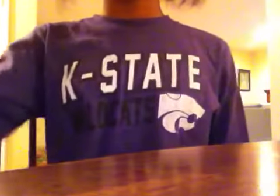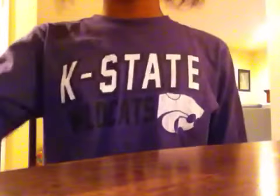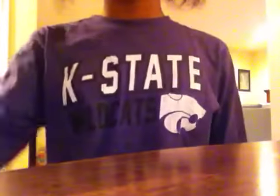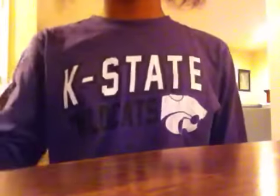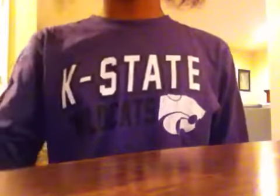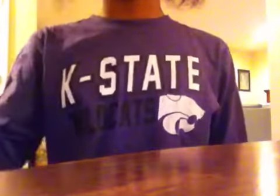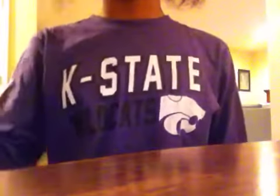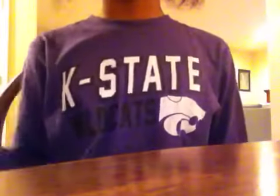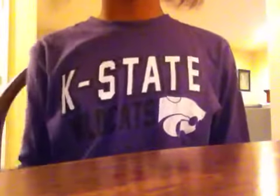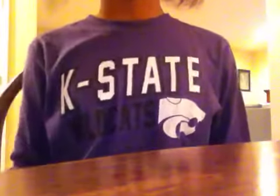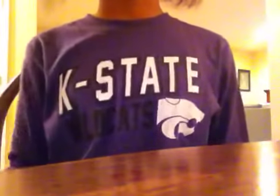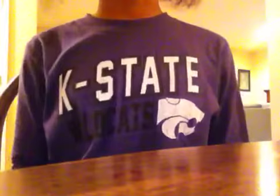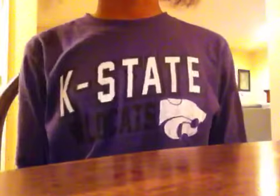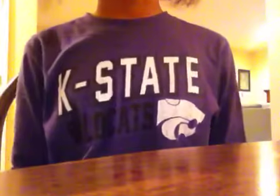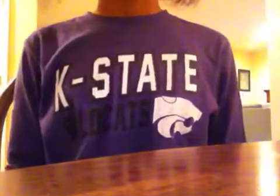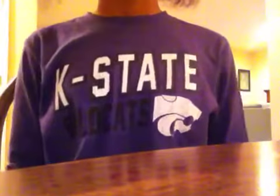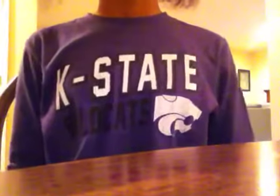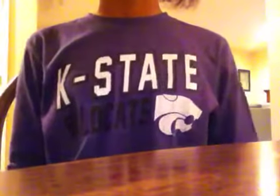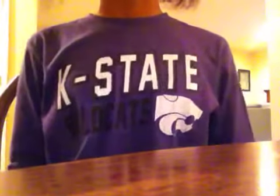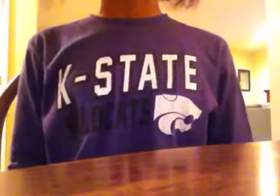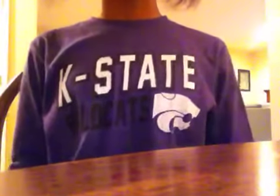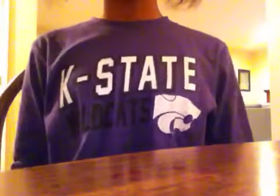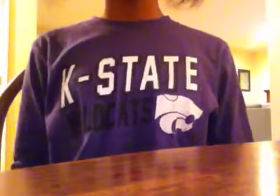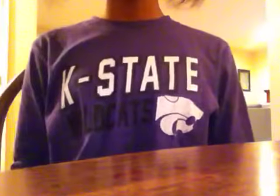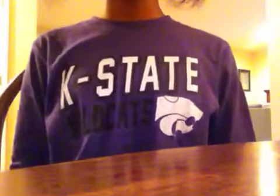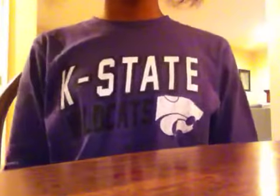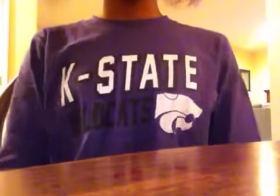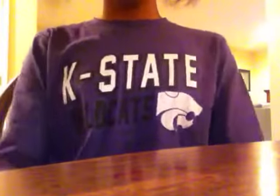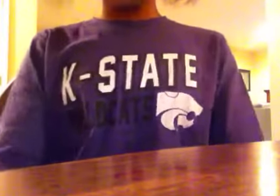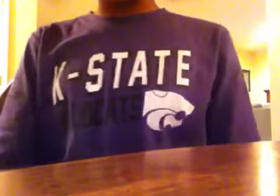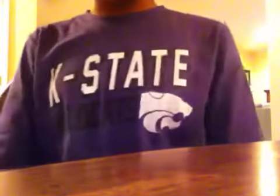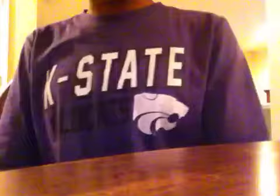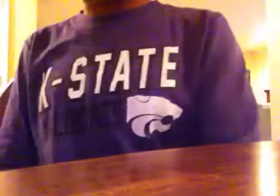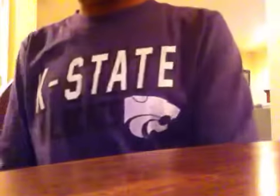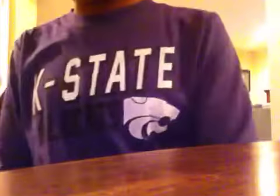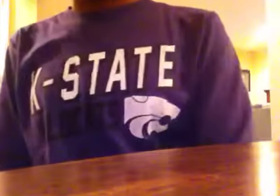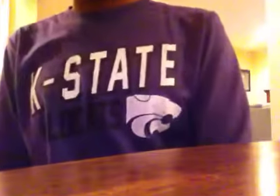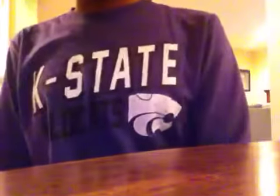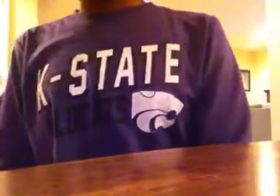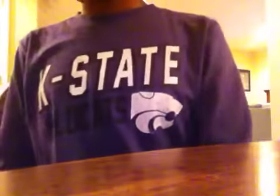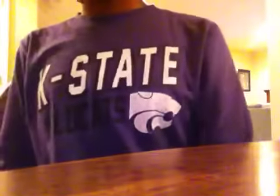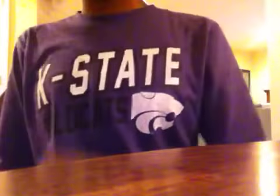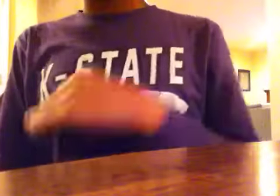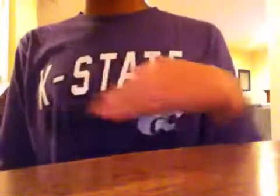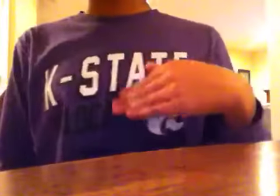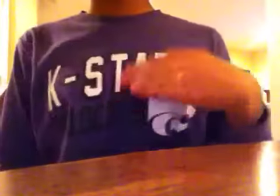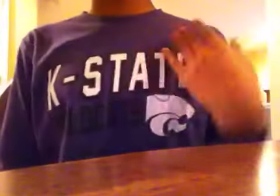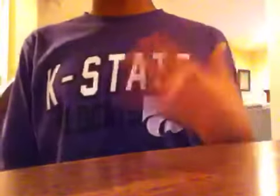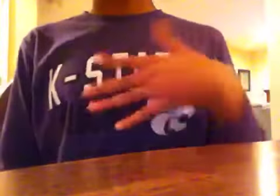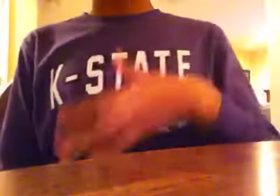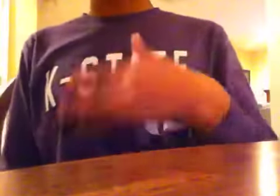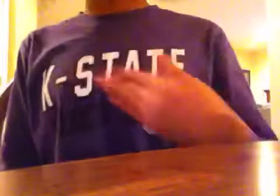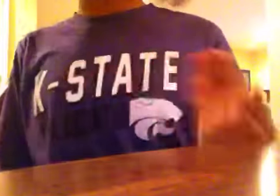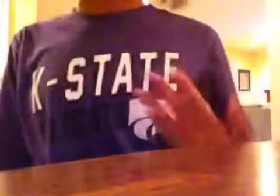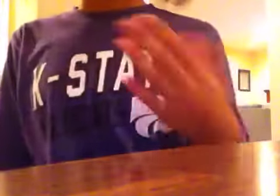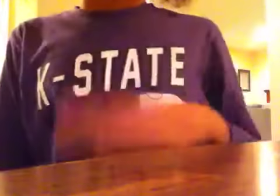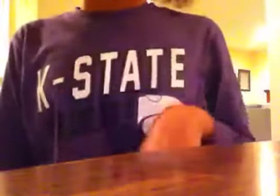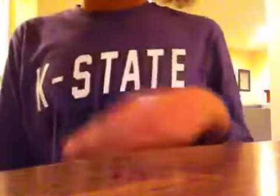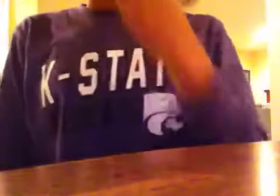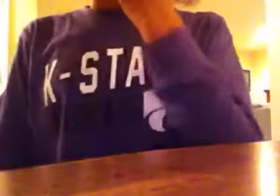okay sorry I was assuming how you sign so I'm going to be teaching you tonight today how to sign I love you and I hope